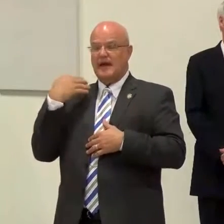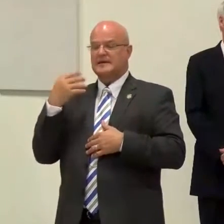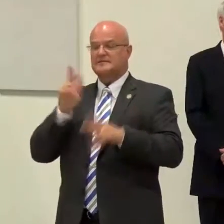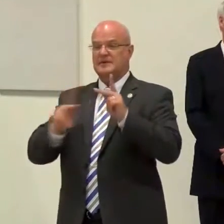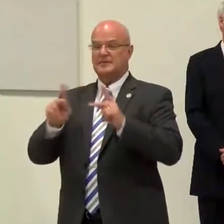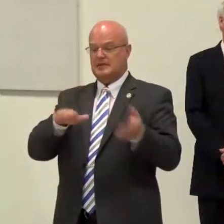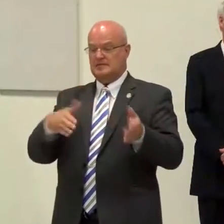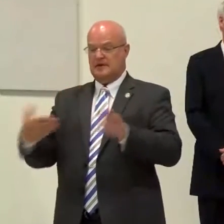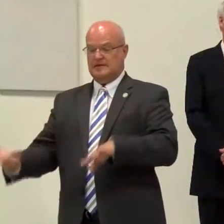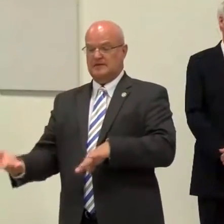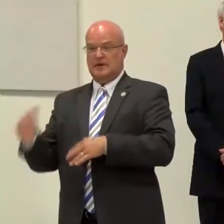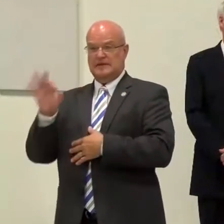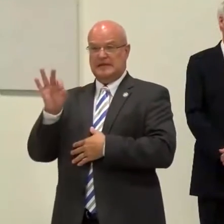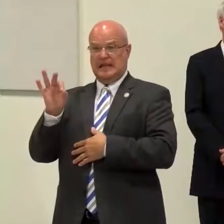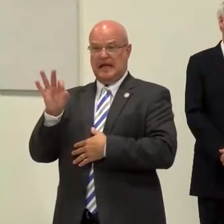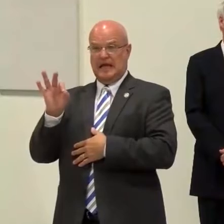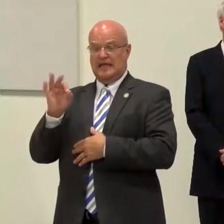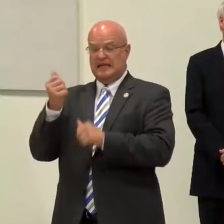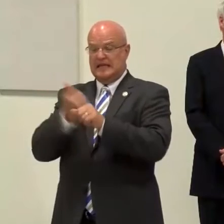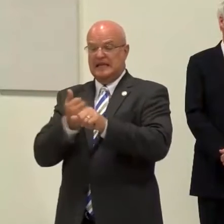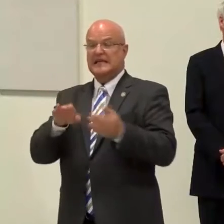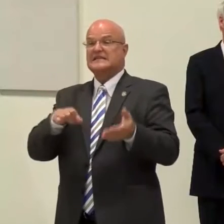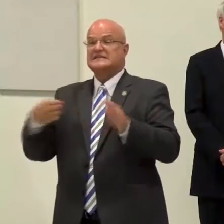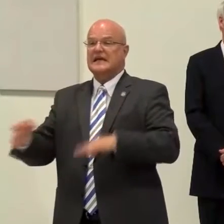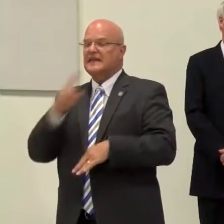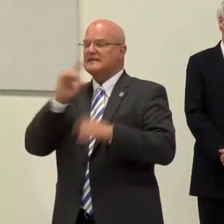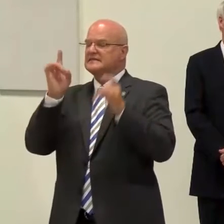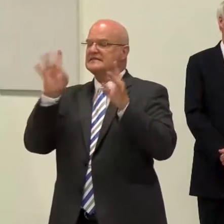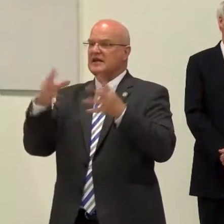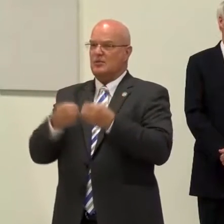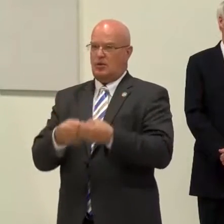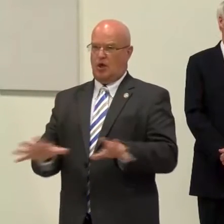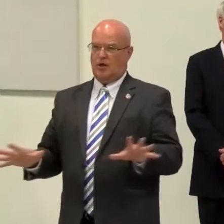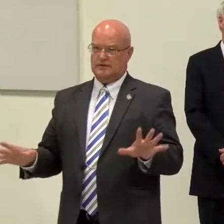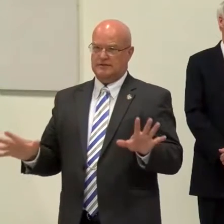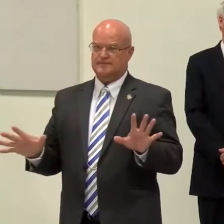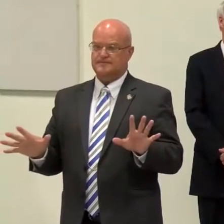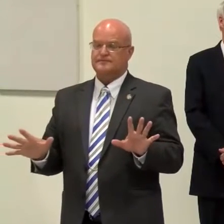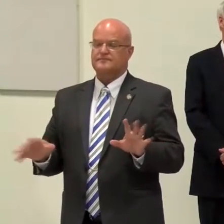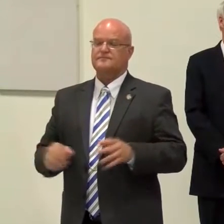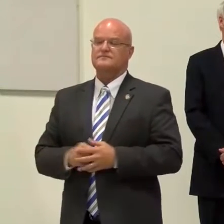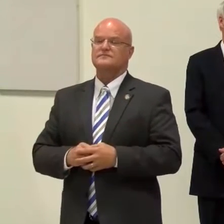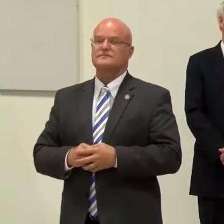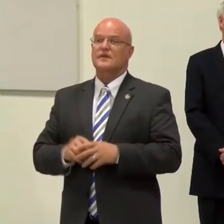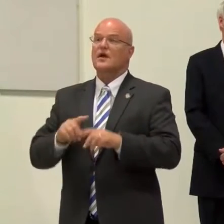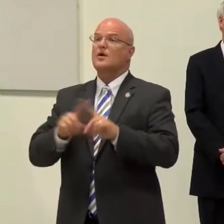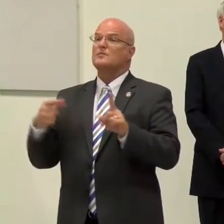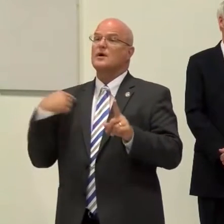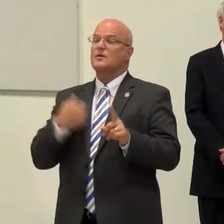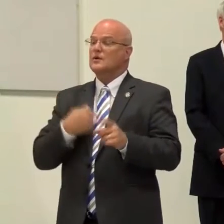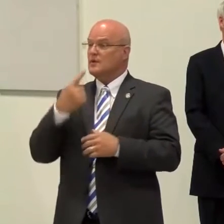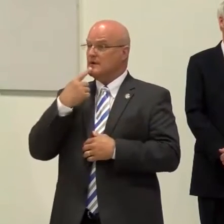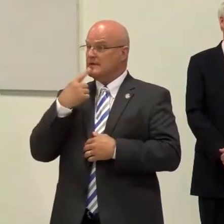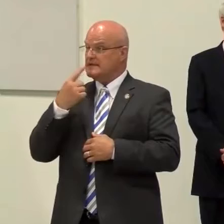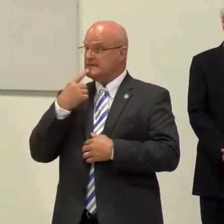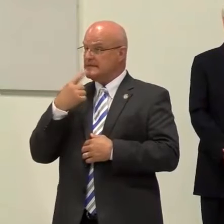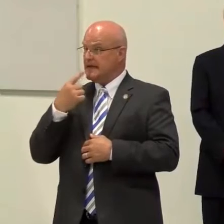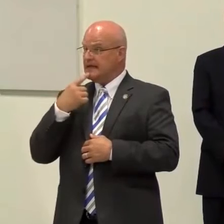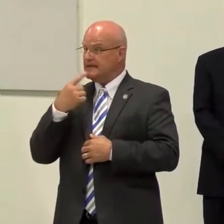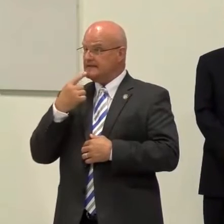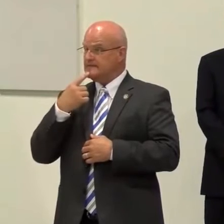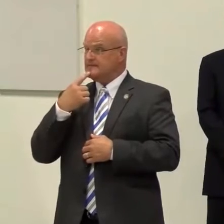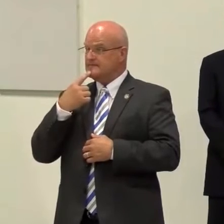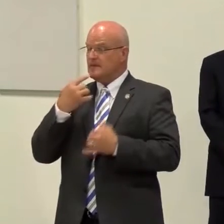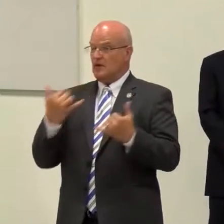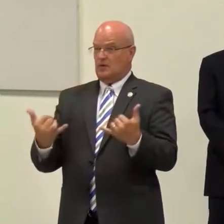y cada muerte es una pérdida and each tremenda. death is a terrible loss. Pero queremos decirles But we que want to say hasta el momento se han the